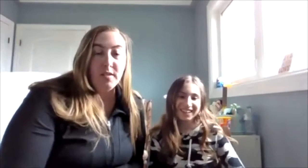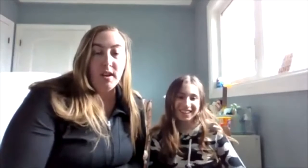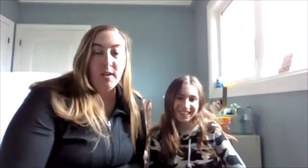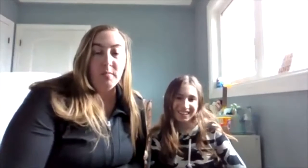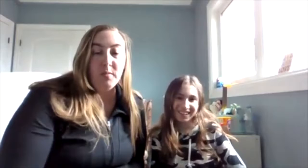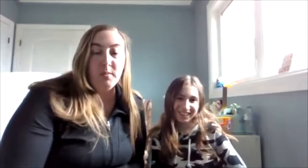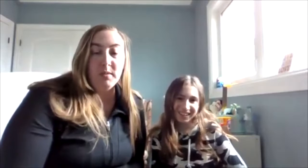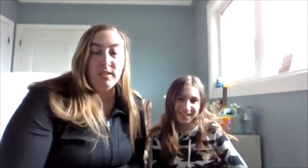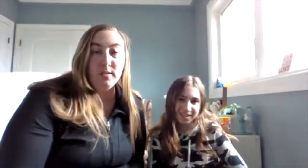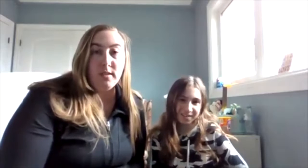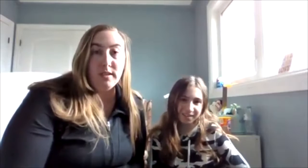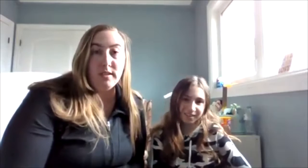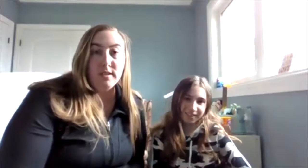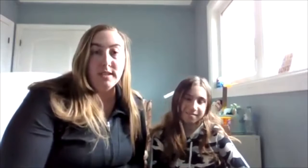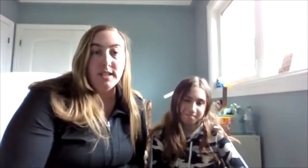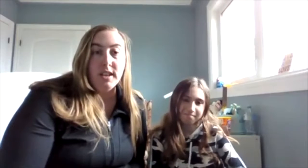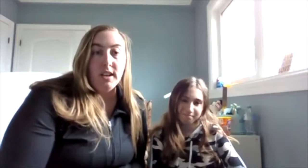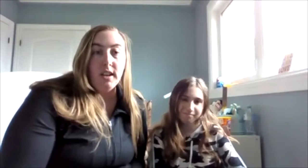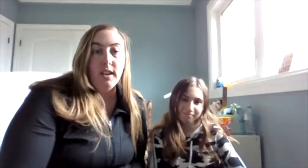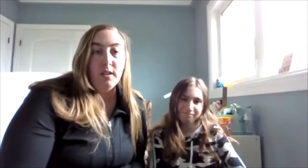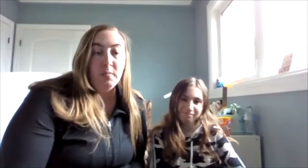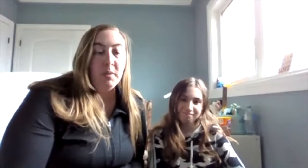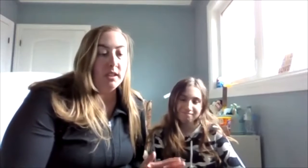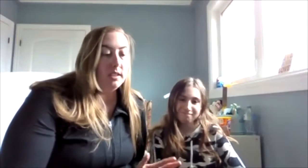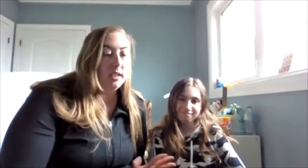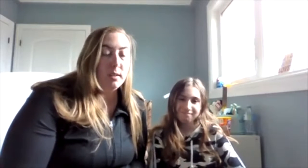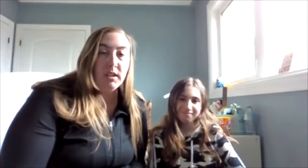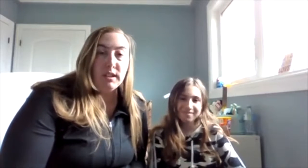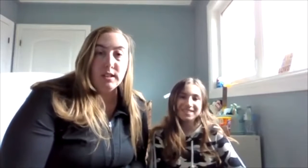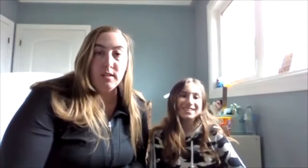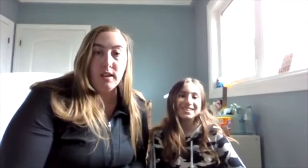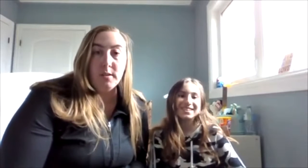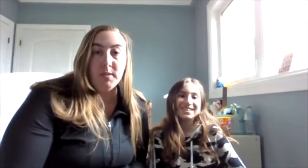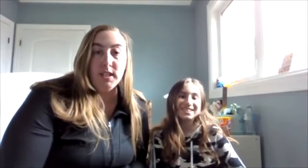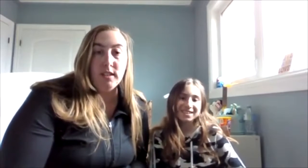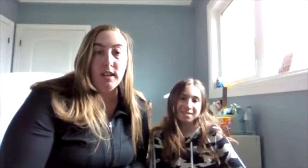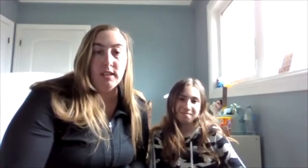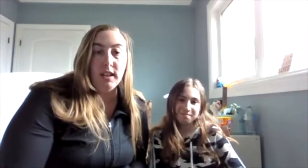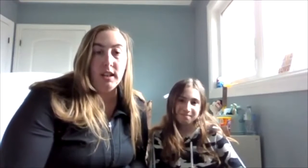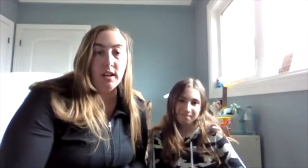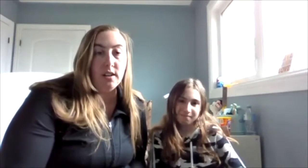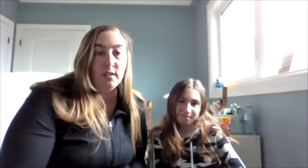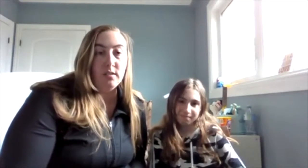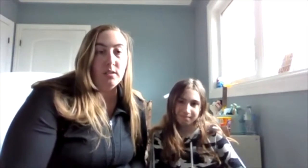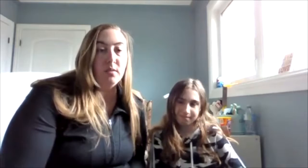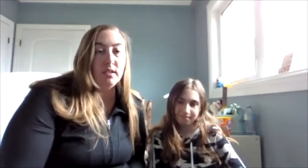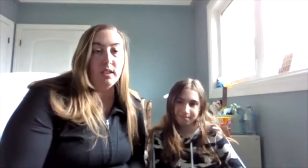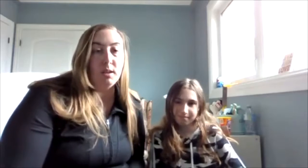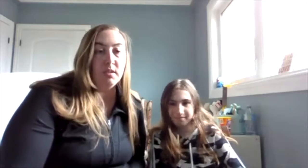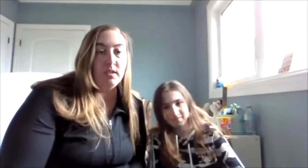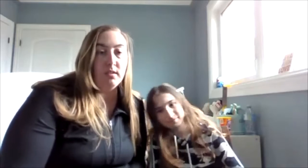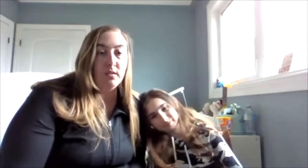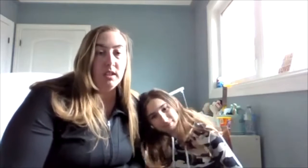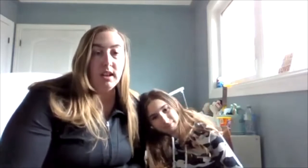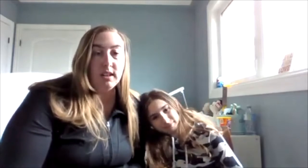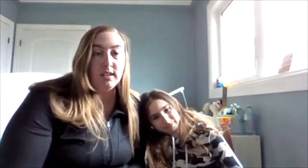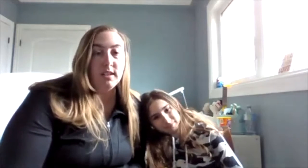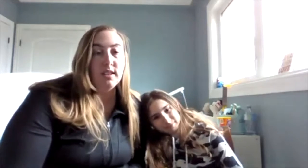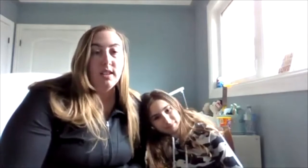Hi. We miss you all. Bella's here because she still has daycare at our house, so we're still able to connect.